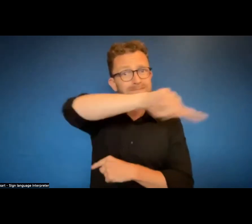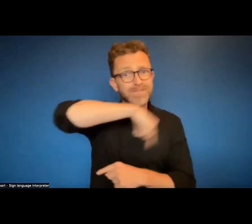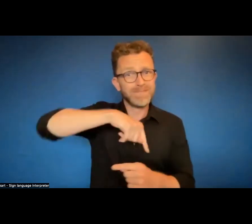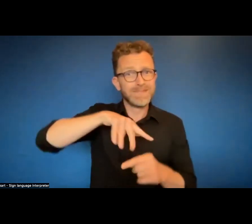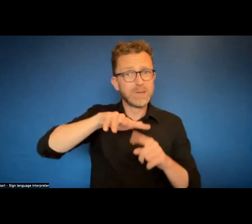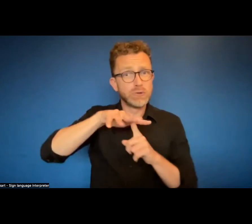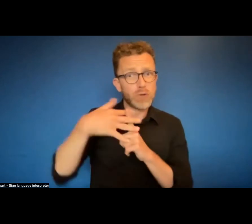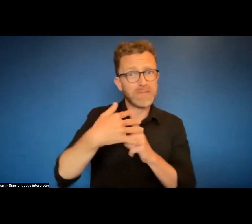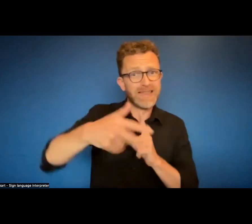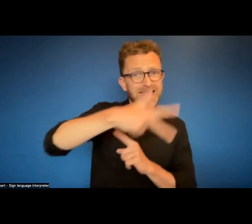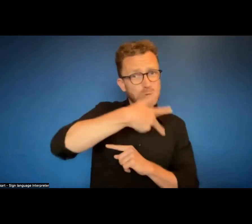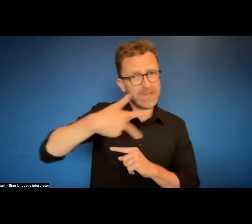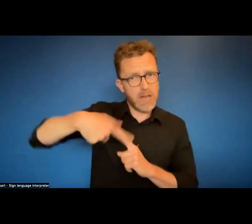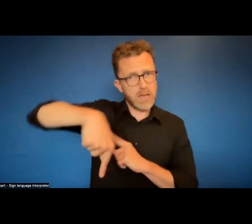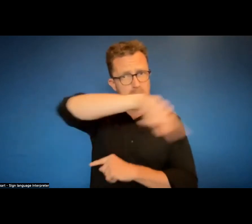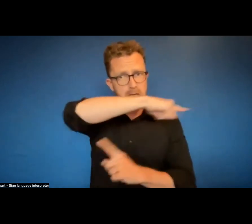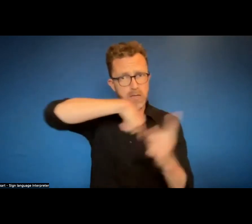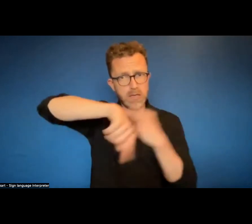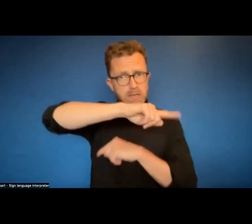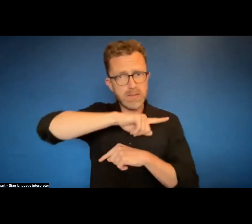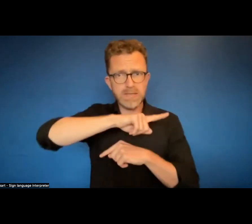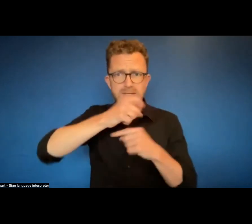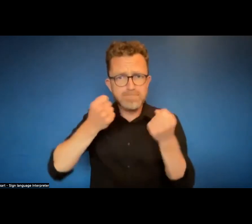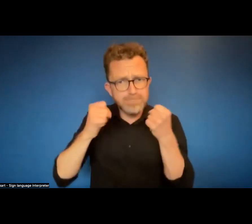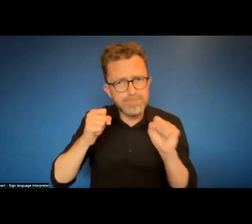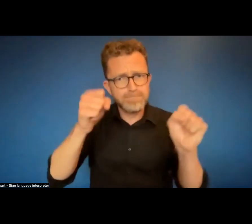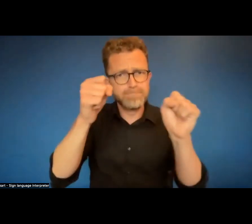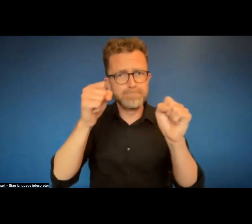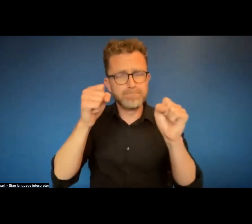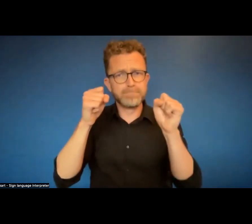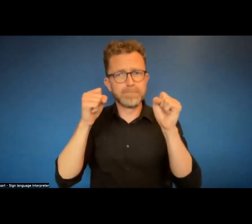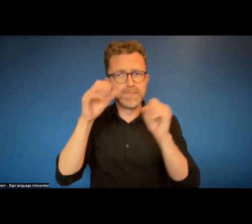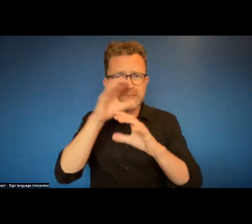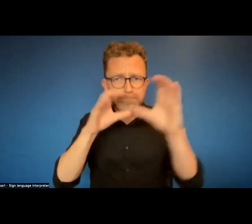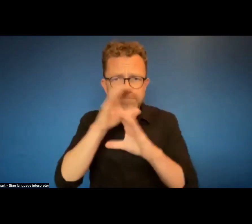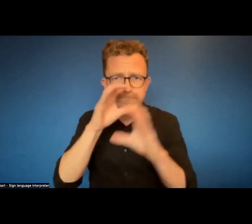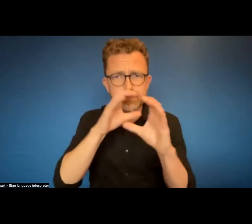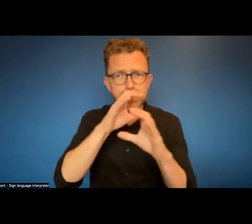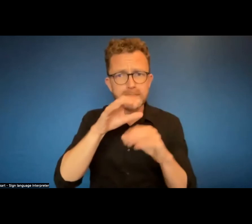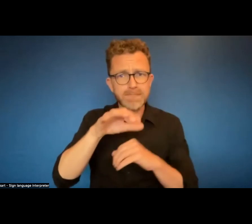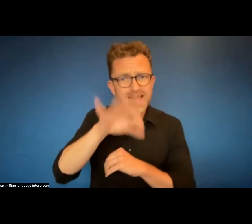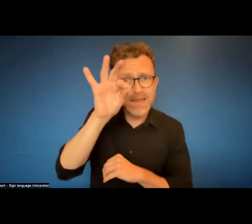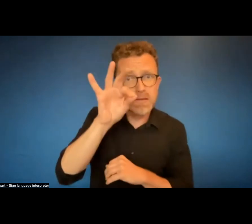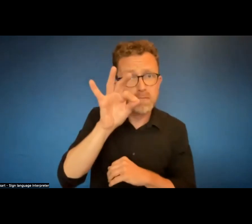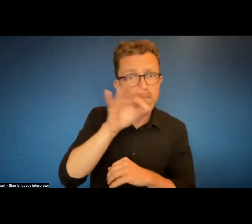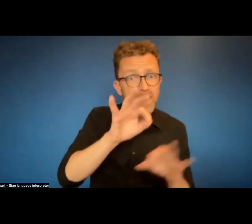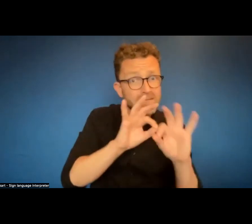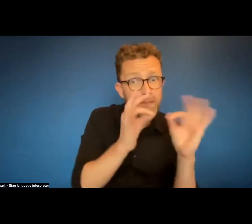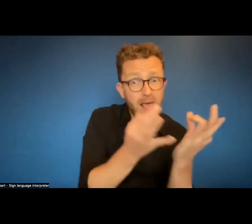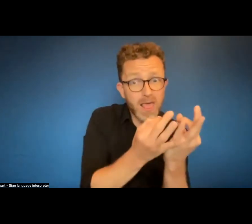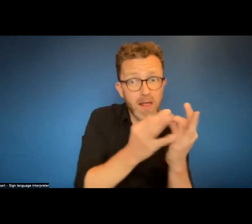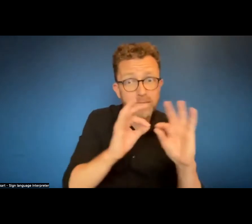a family substituted, and they don't come back to an institution in Ukraine,